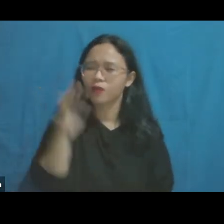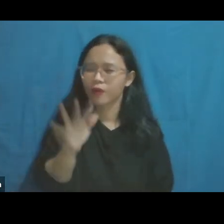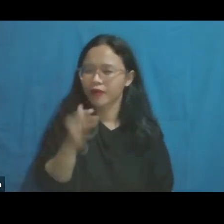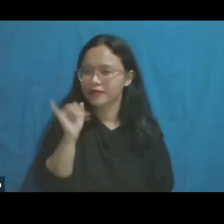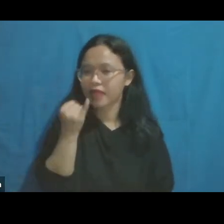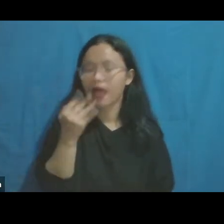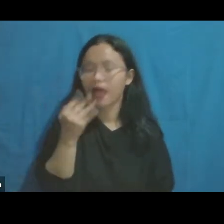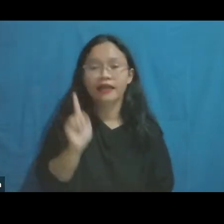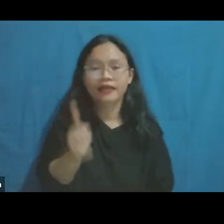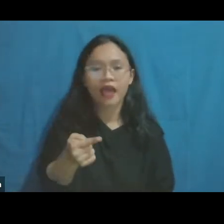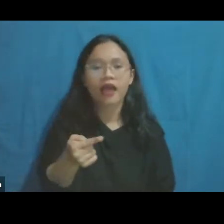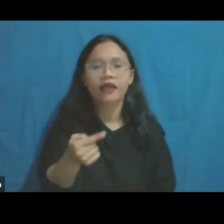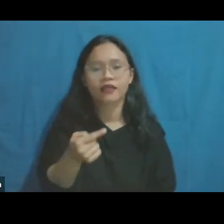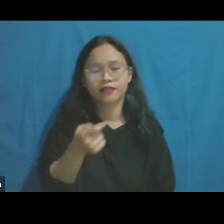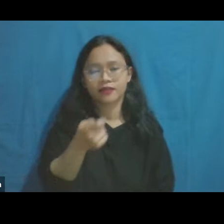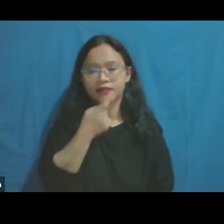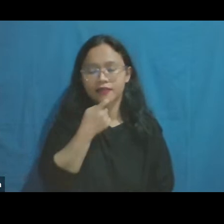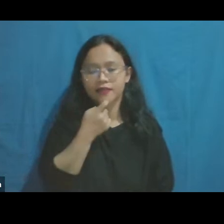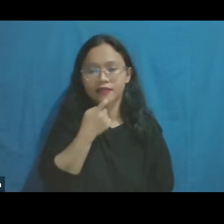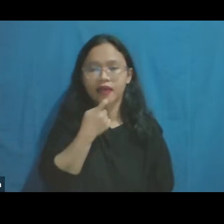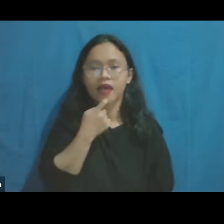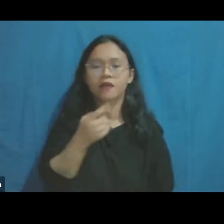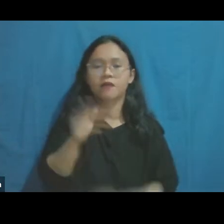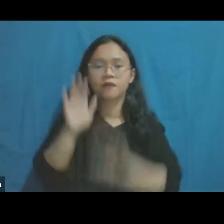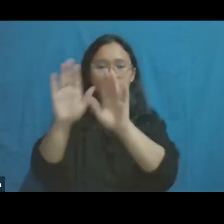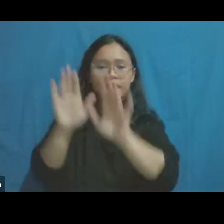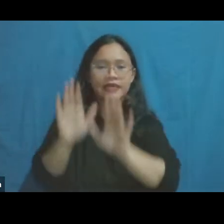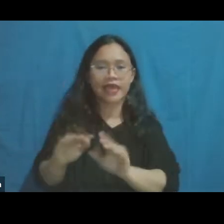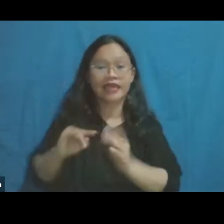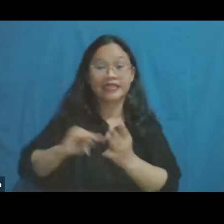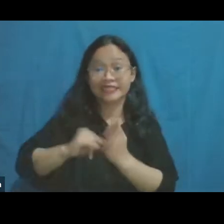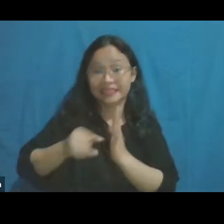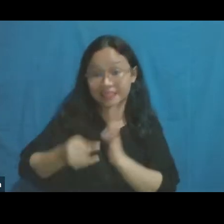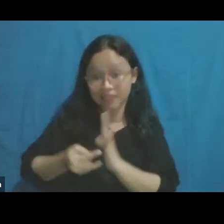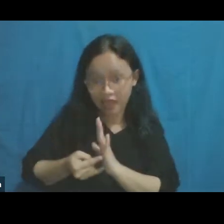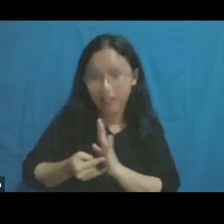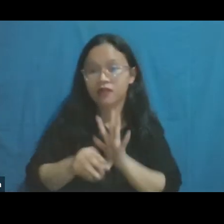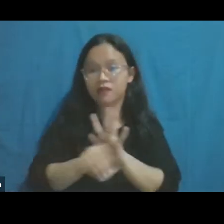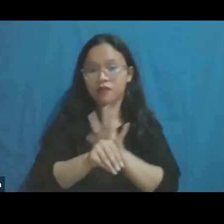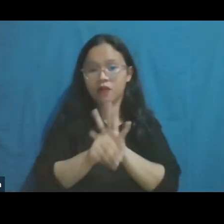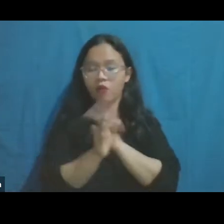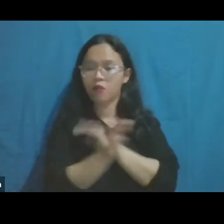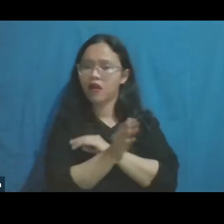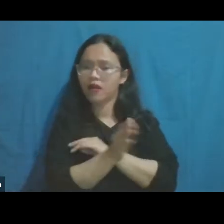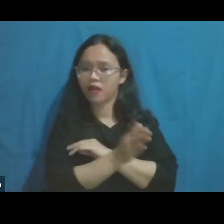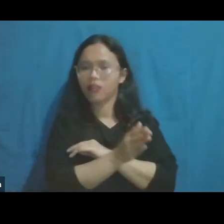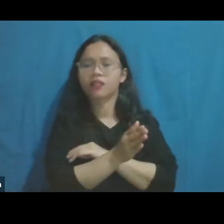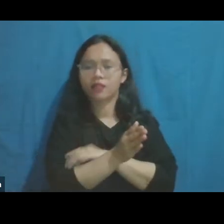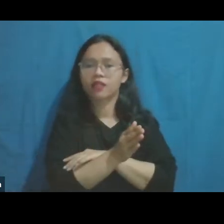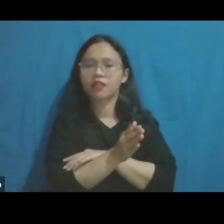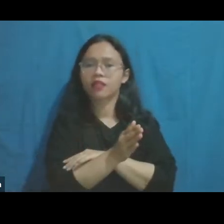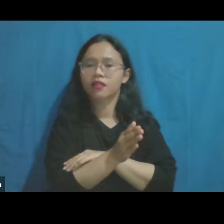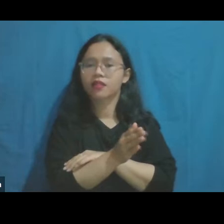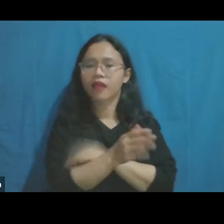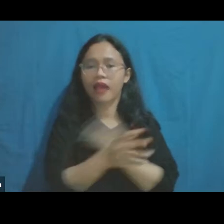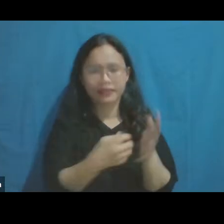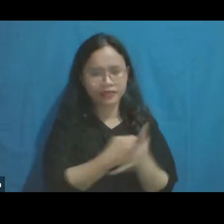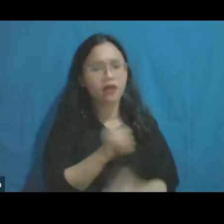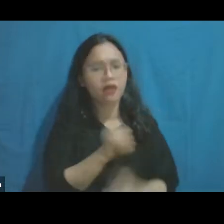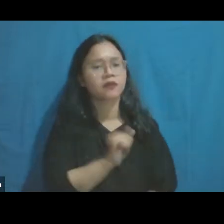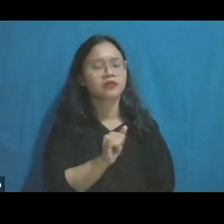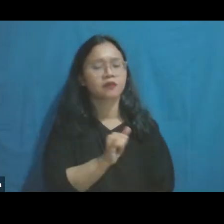media, digital media in West Papua, which was, I think, from what we found